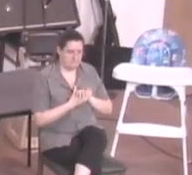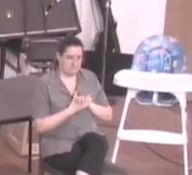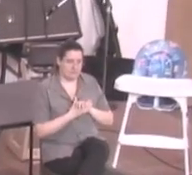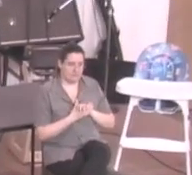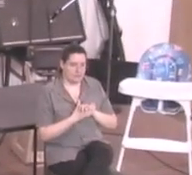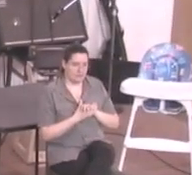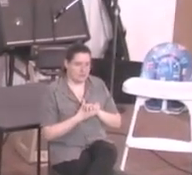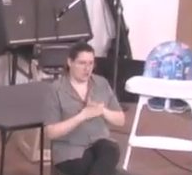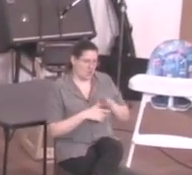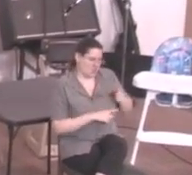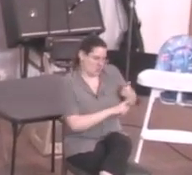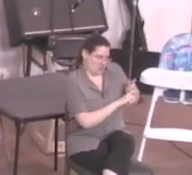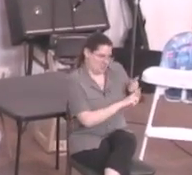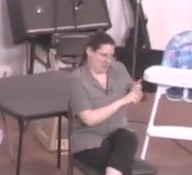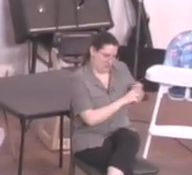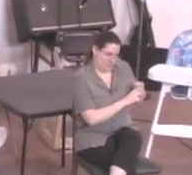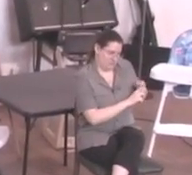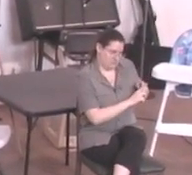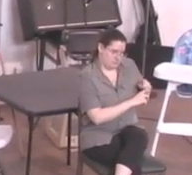started shifting.